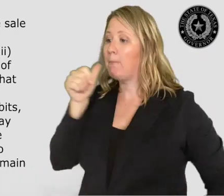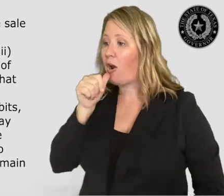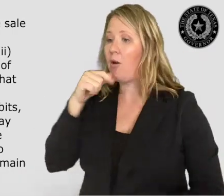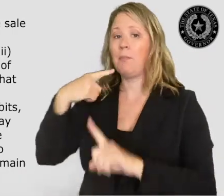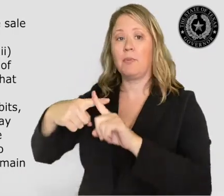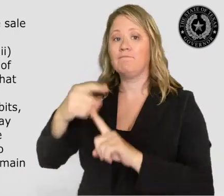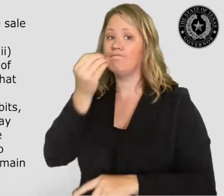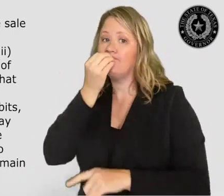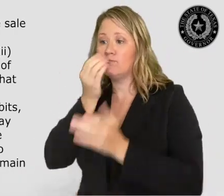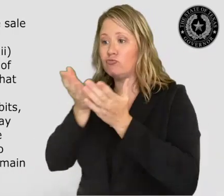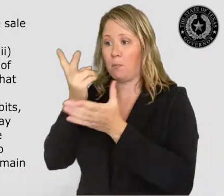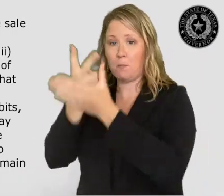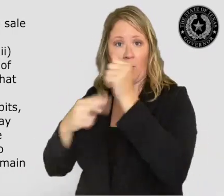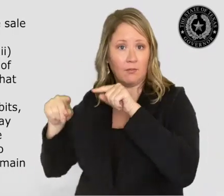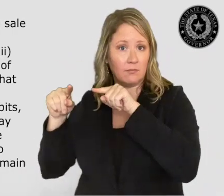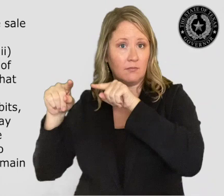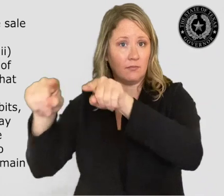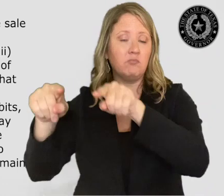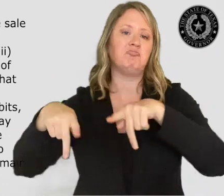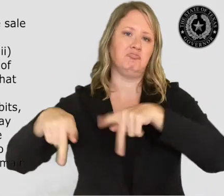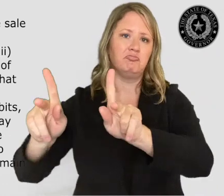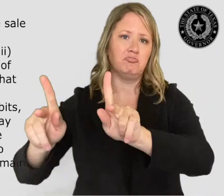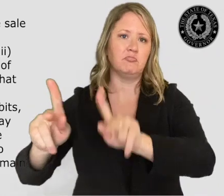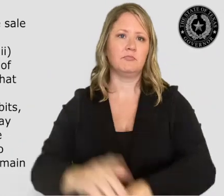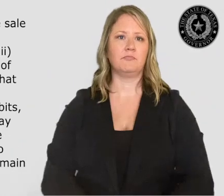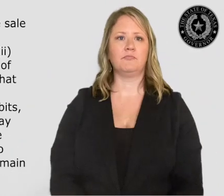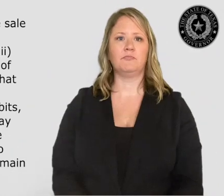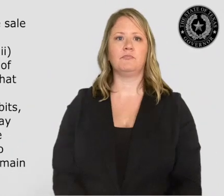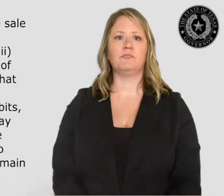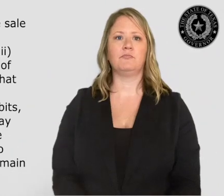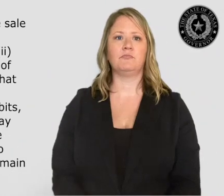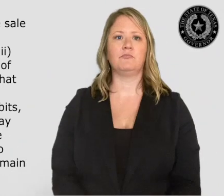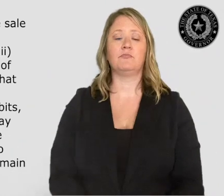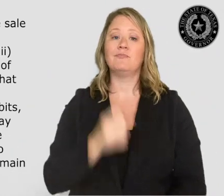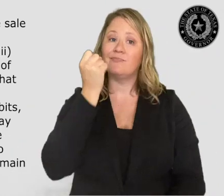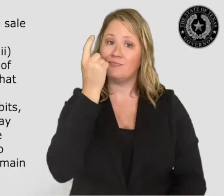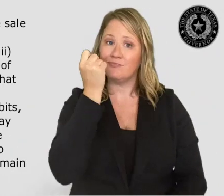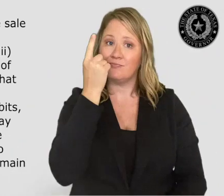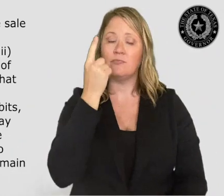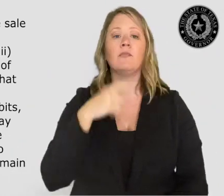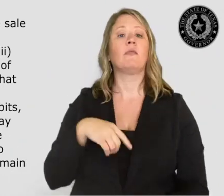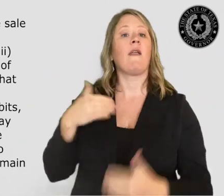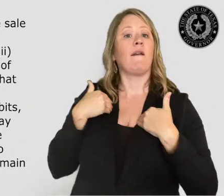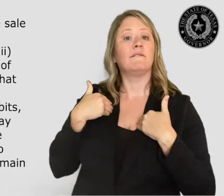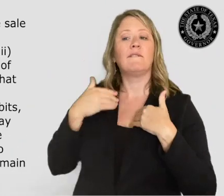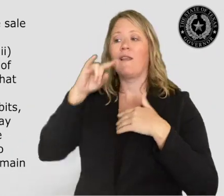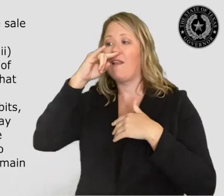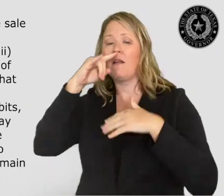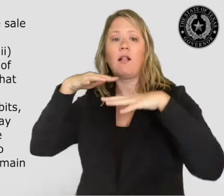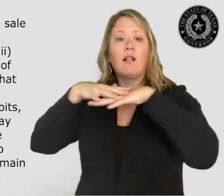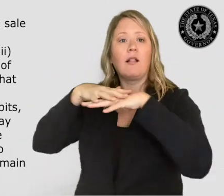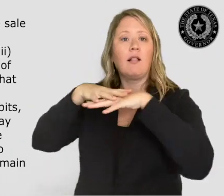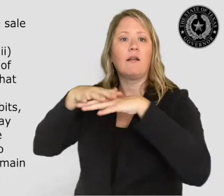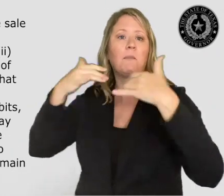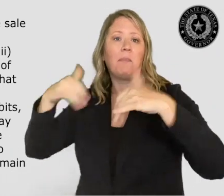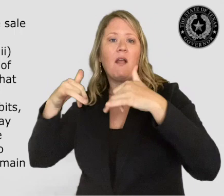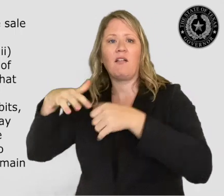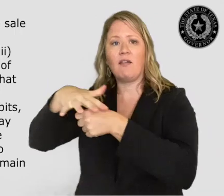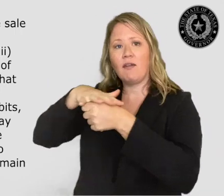or exhibits, including child play areas, interactive games, and video arcades, must remain